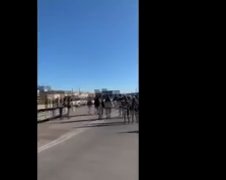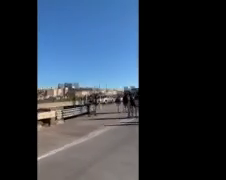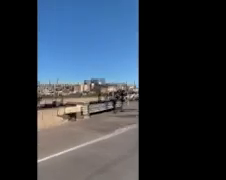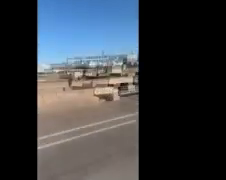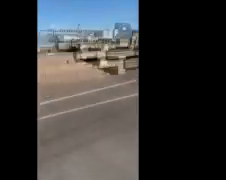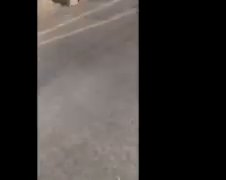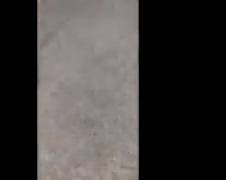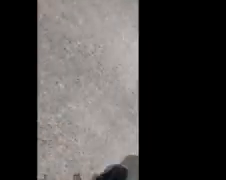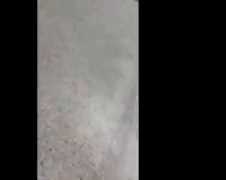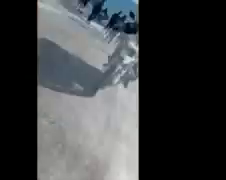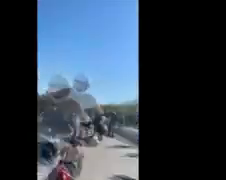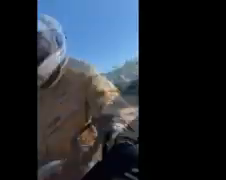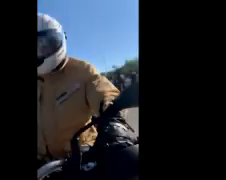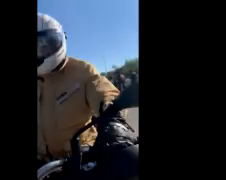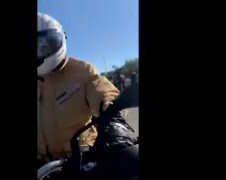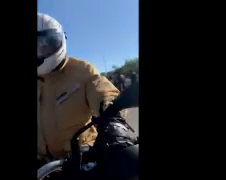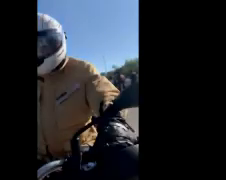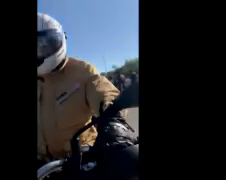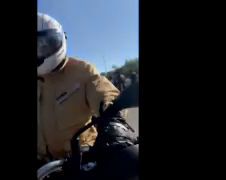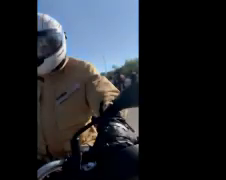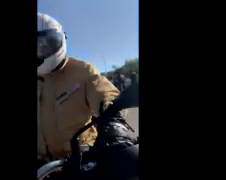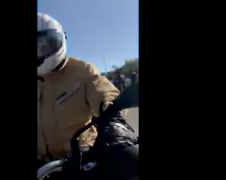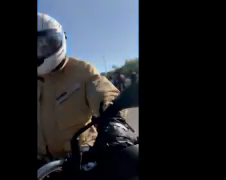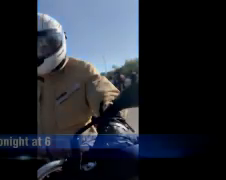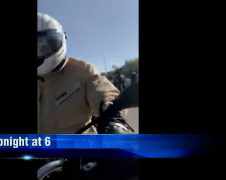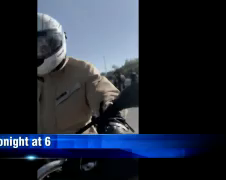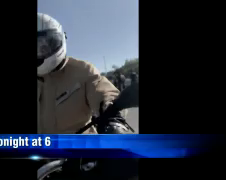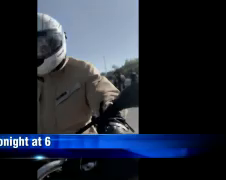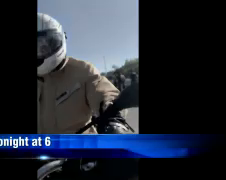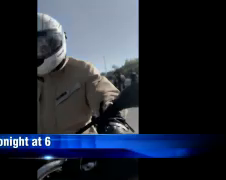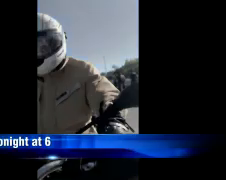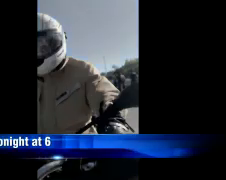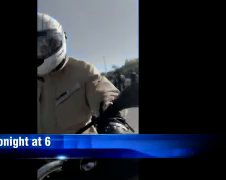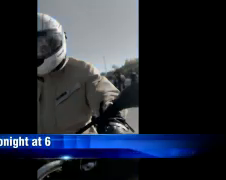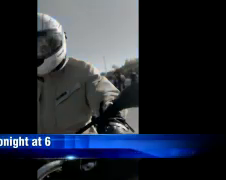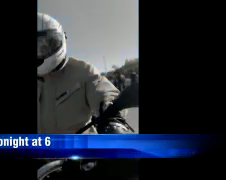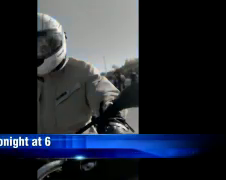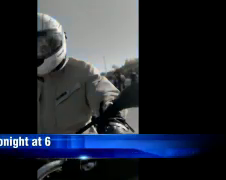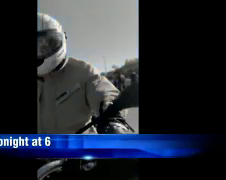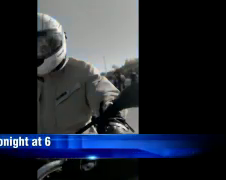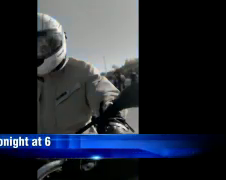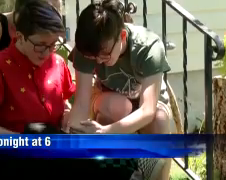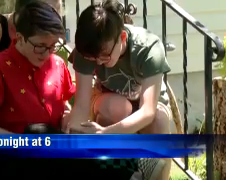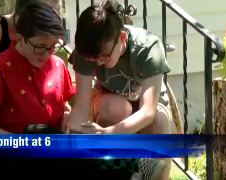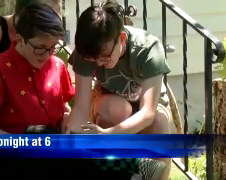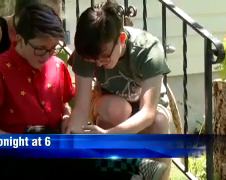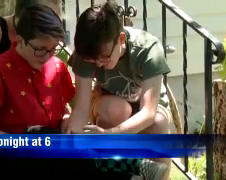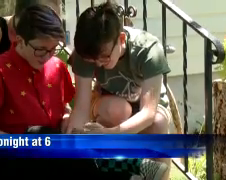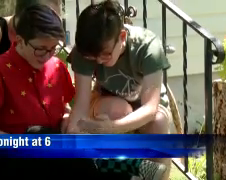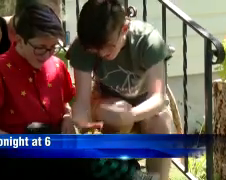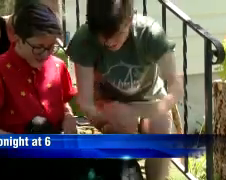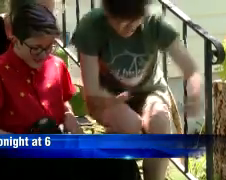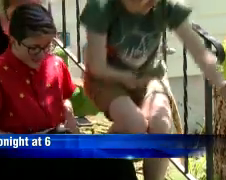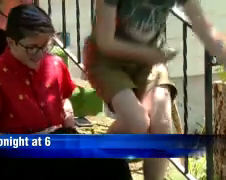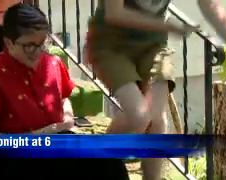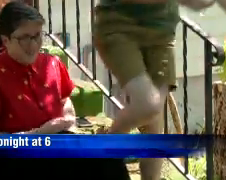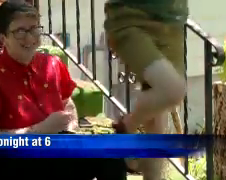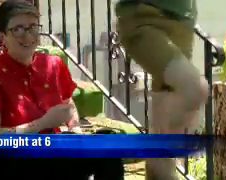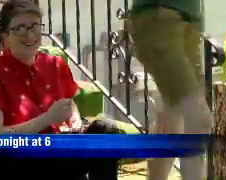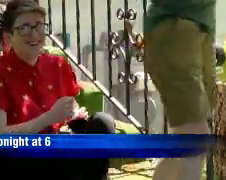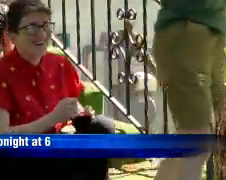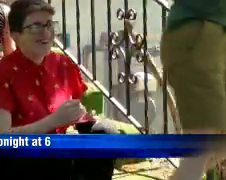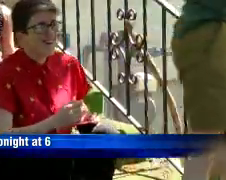Well, coming up tonight at 6, struck by a motorcycle on I-35. We're hearing from a teen who was part of this weekend's protests in